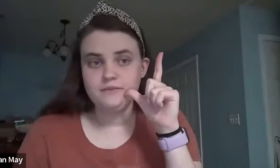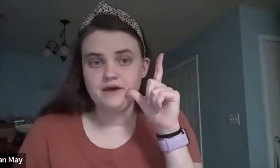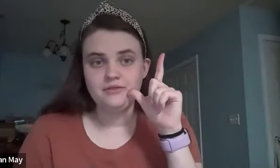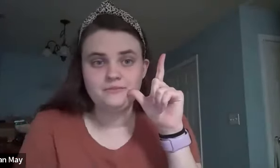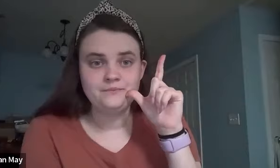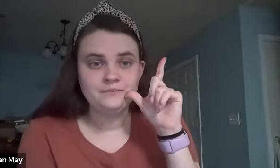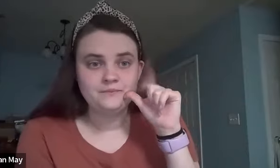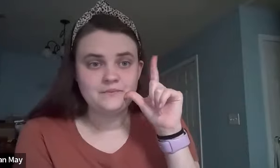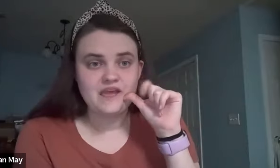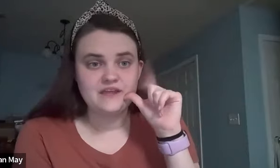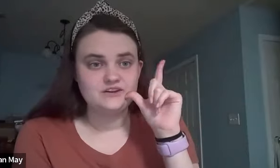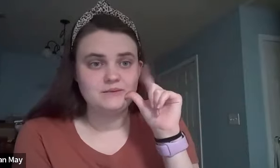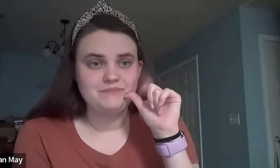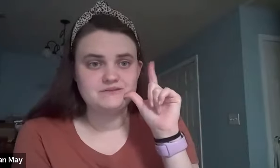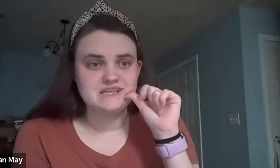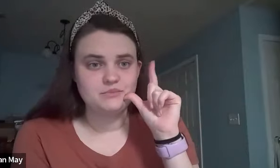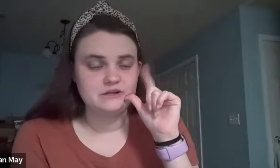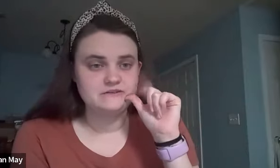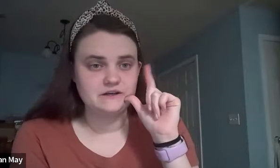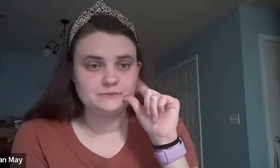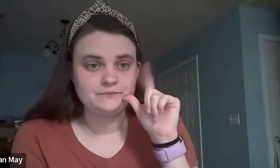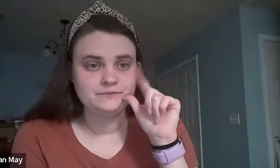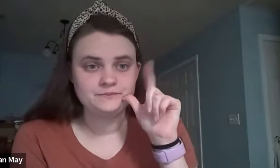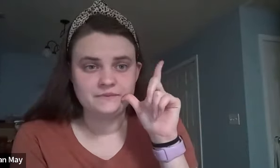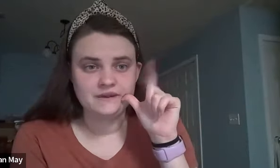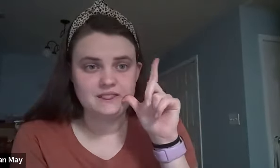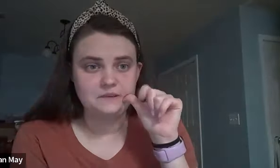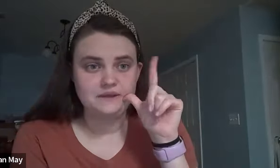mouth. And then you're going to bounce that pointer finger. Lemon.